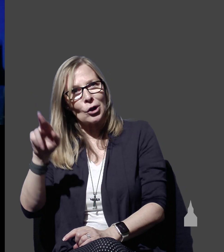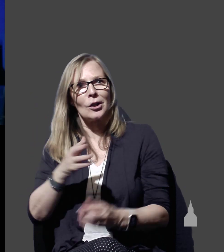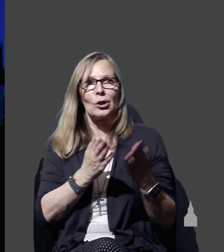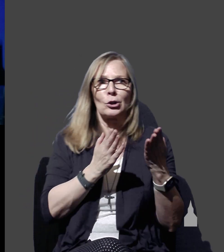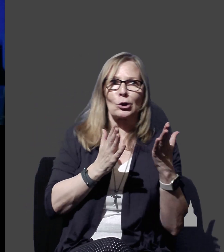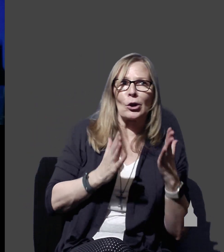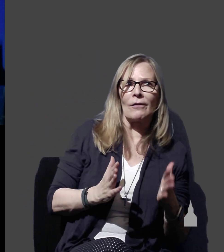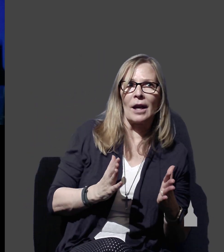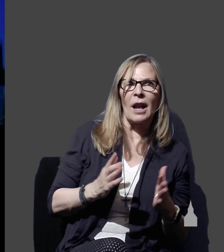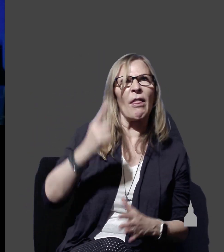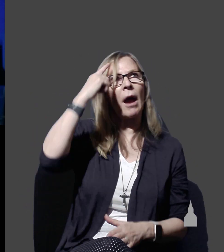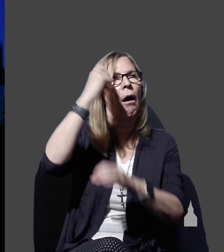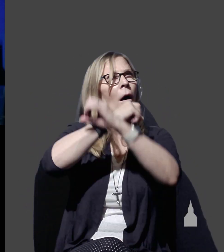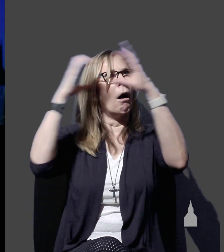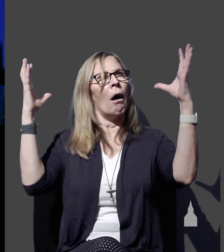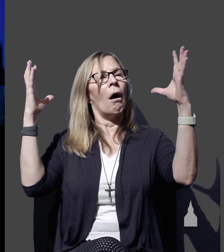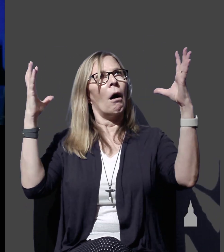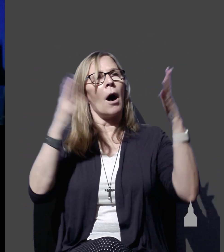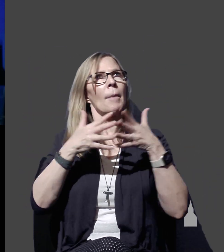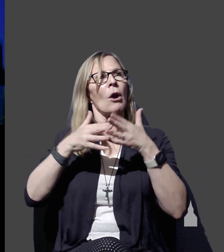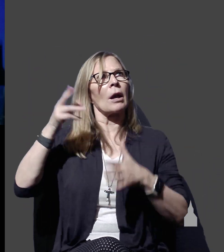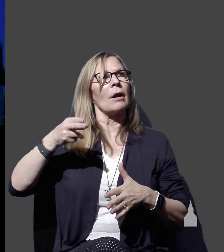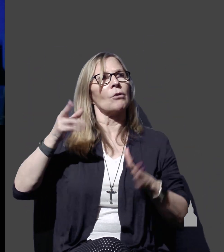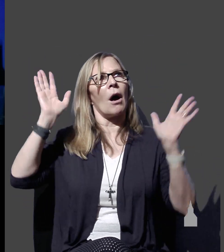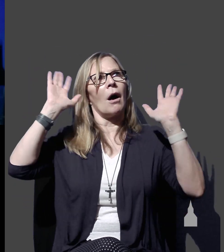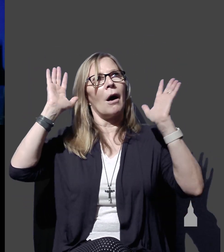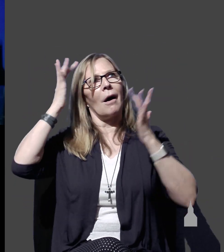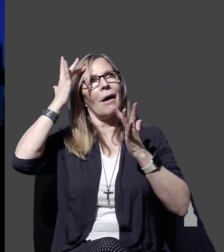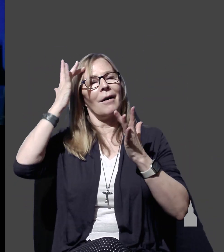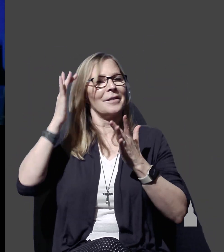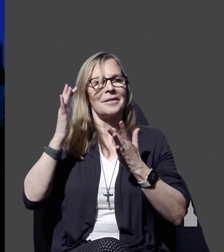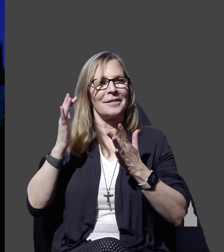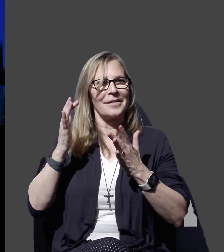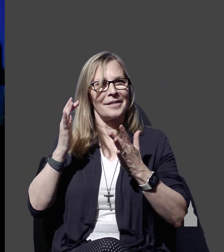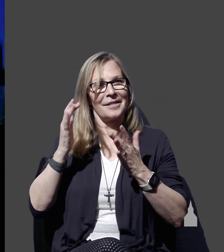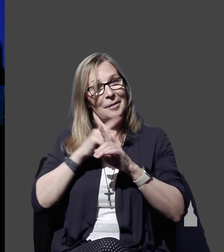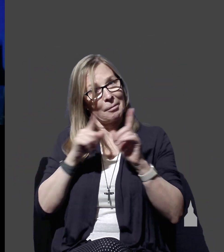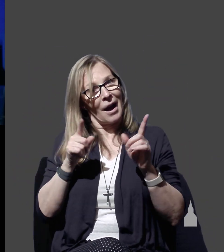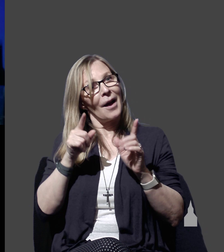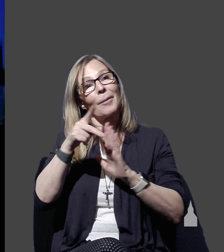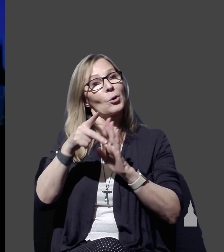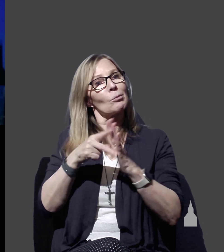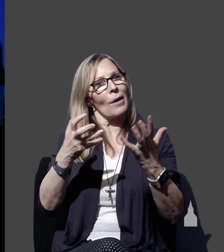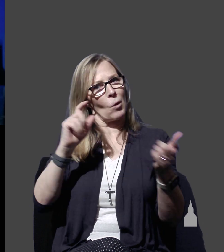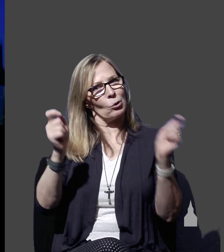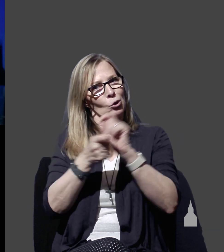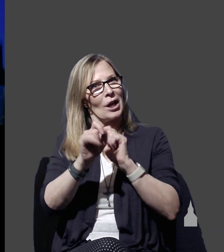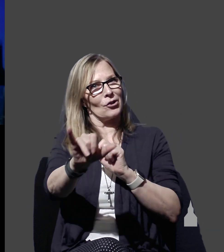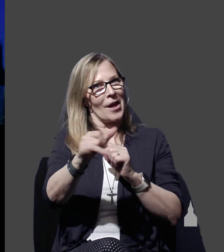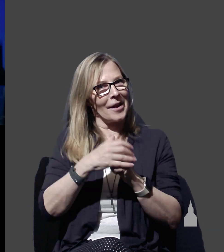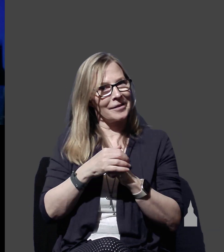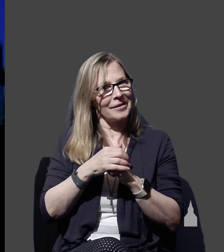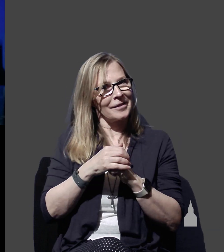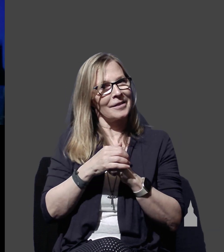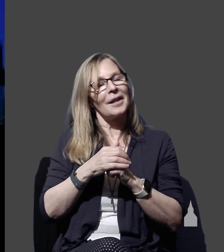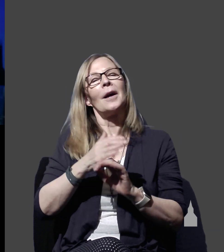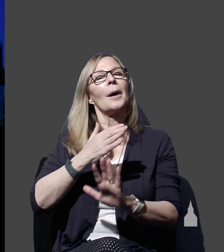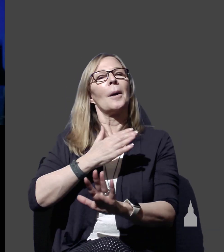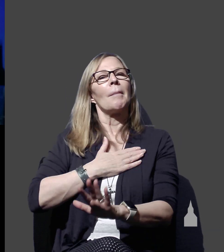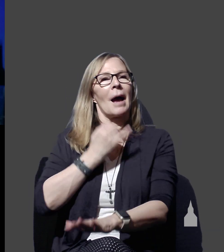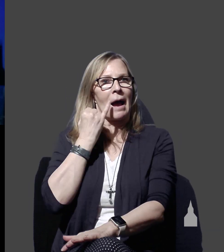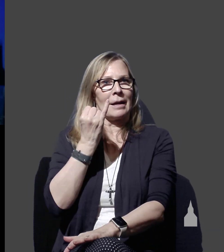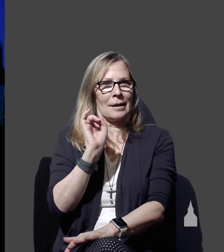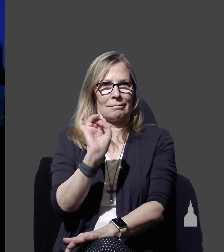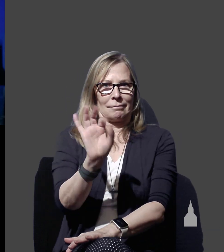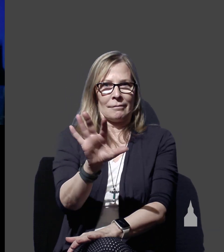of slavery, which they were off by a few millennia, but the principle was they wanted to change it. My idea to you, though, is that